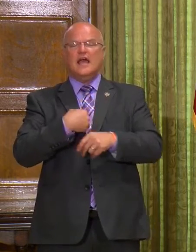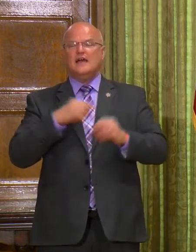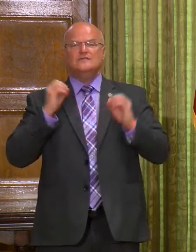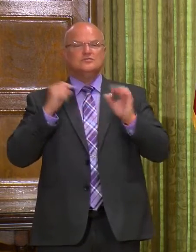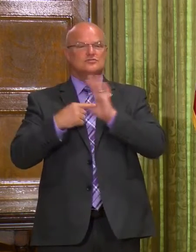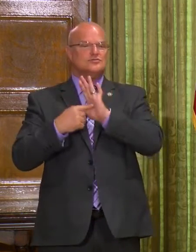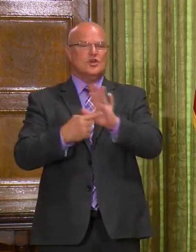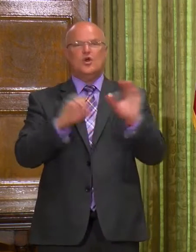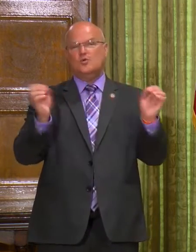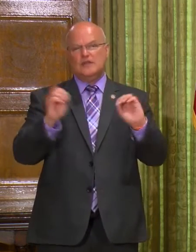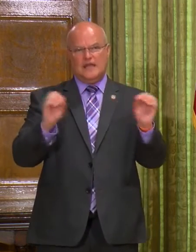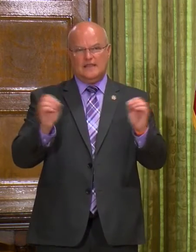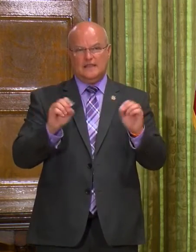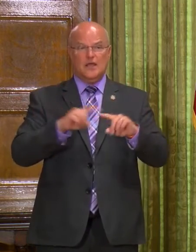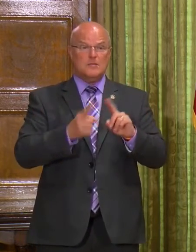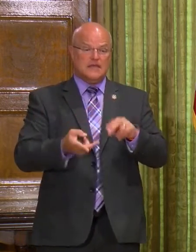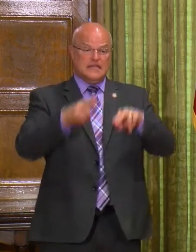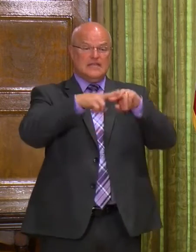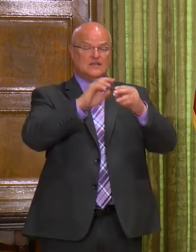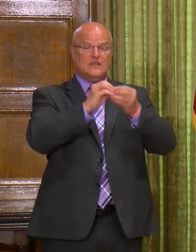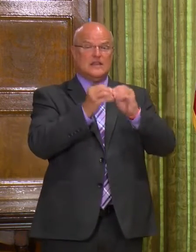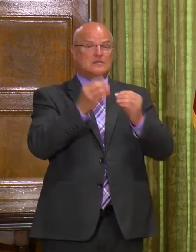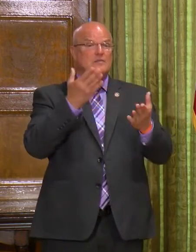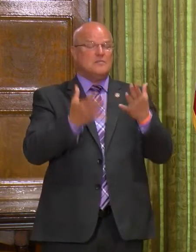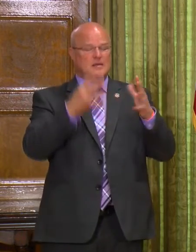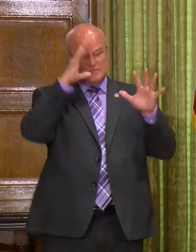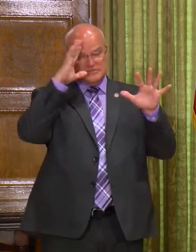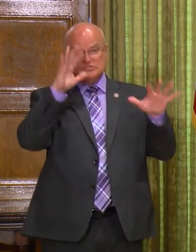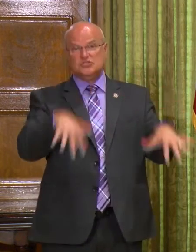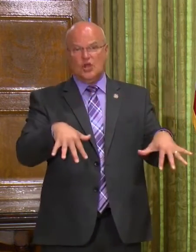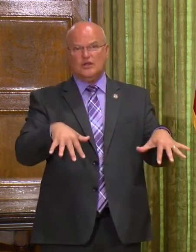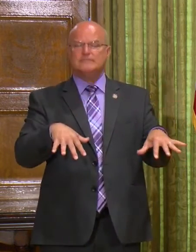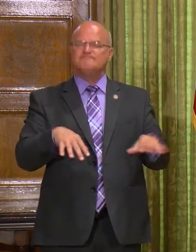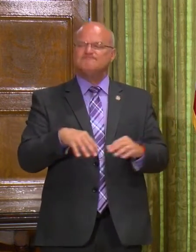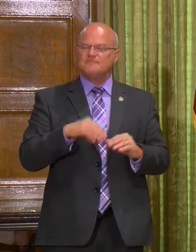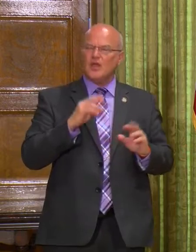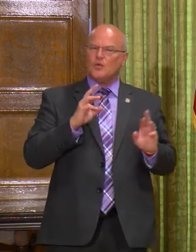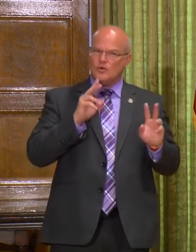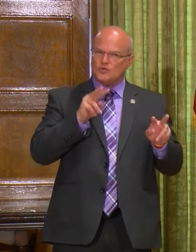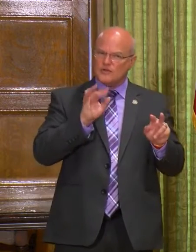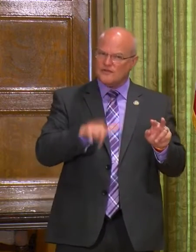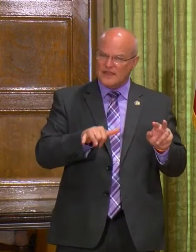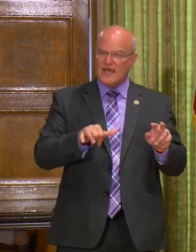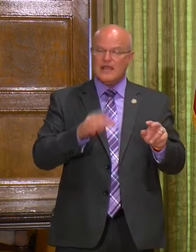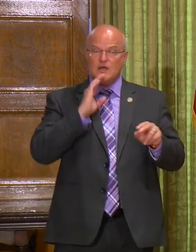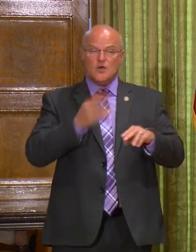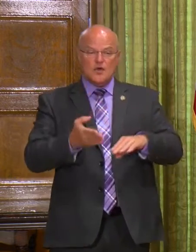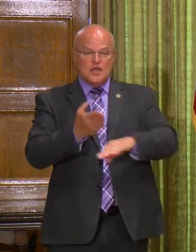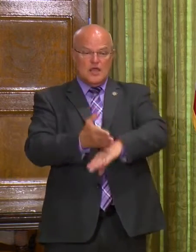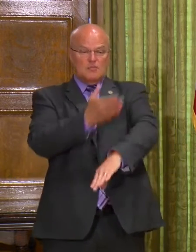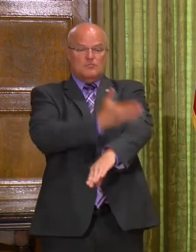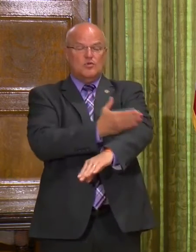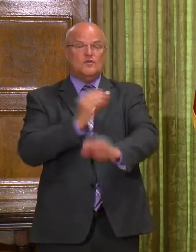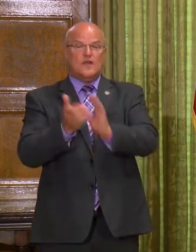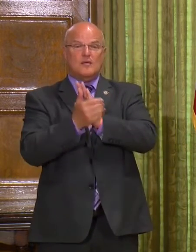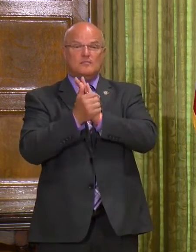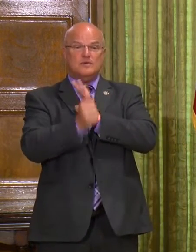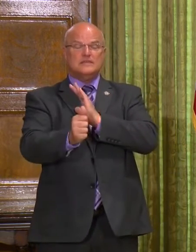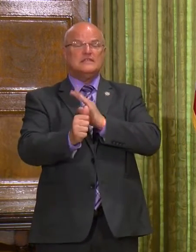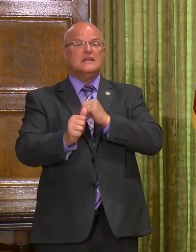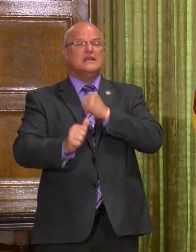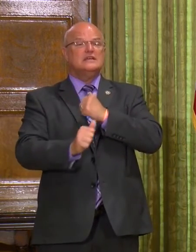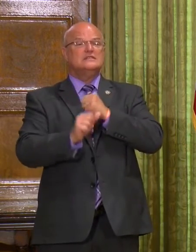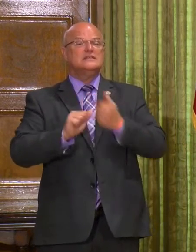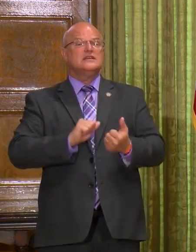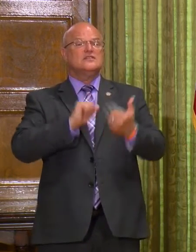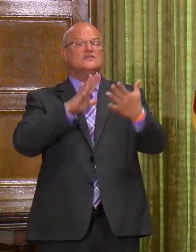asymptomatic. While an increase in these numbers may be startling, and that's what we expect, it will improve our ability to confront the threat